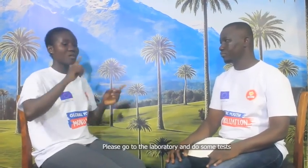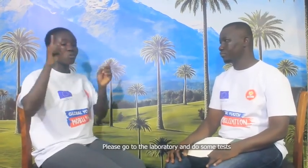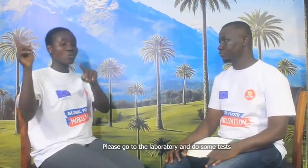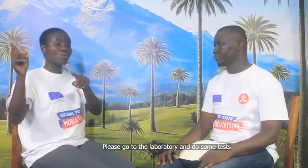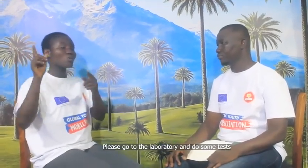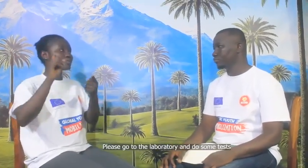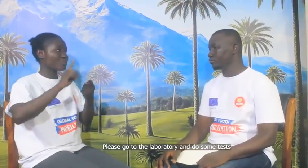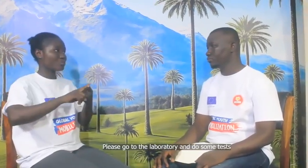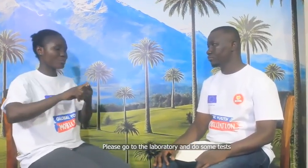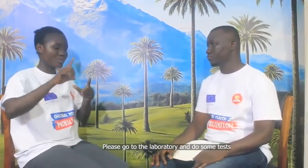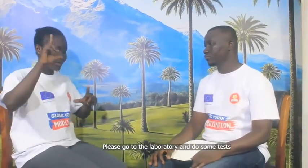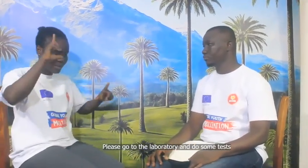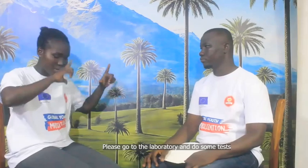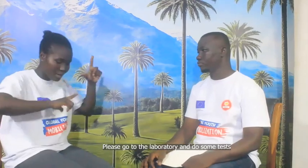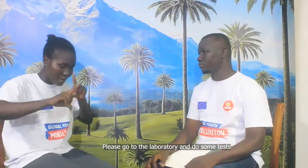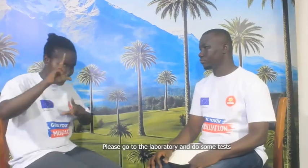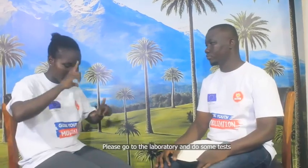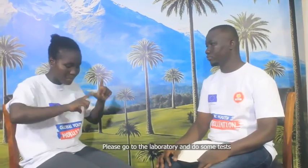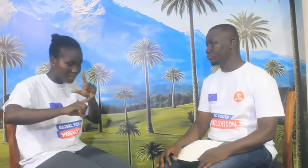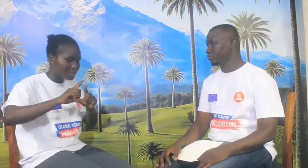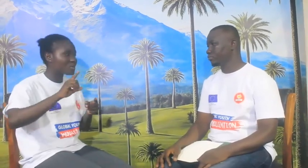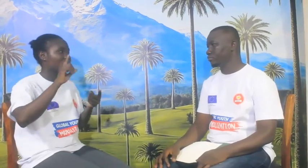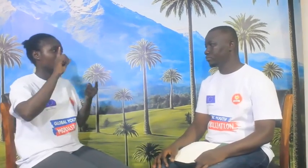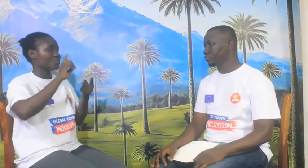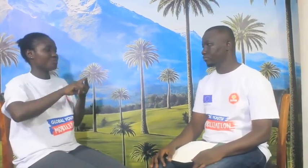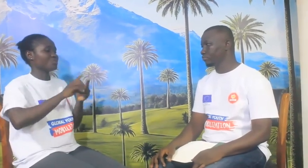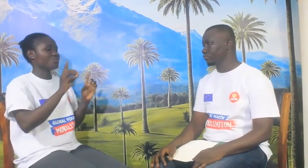Please go to the laboratory and do some tests.